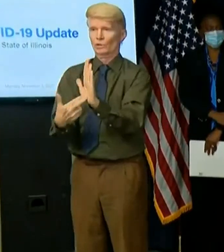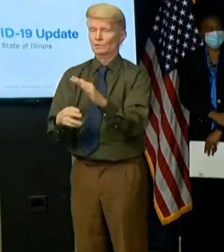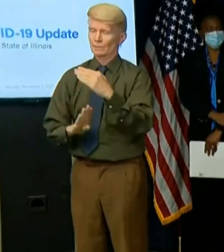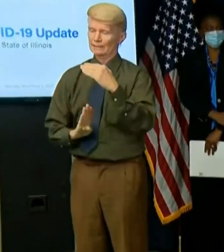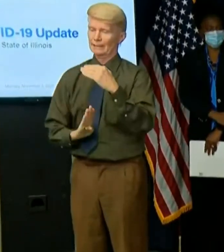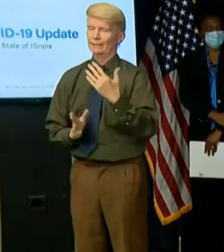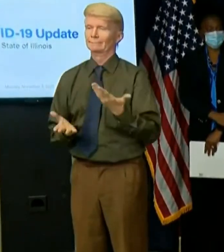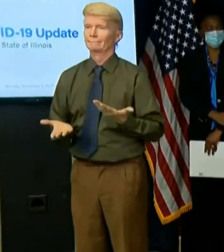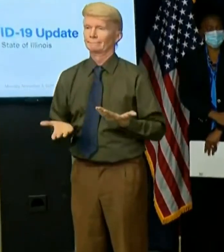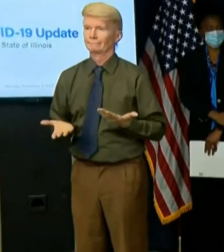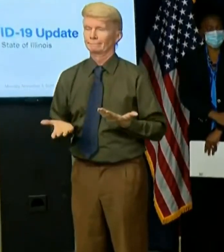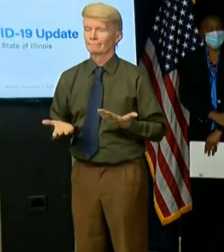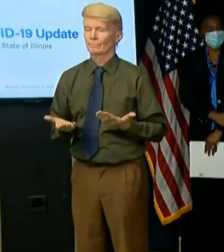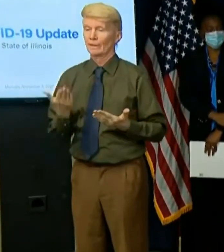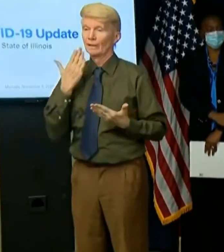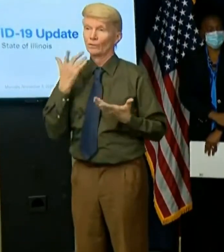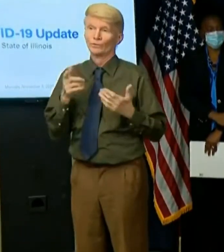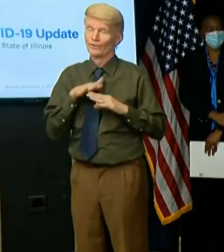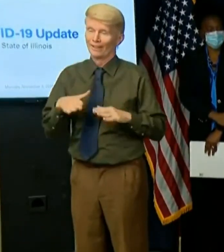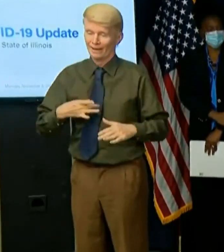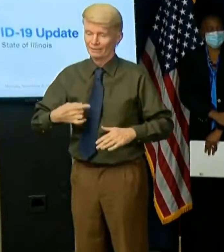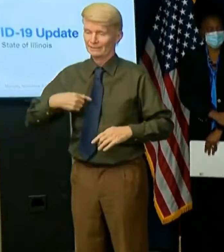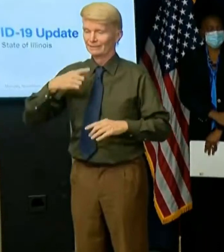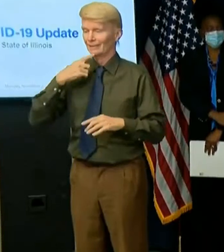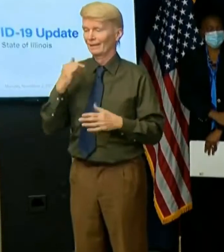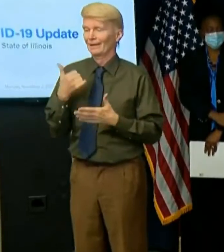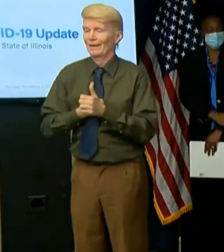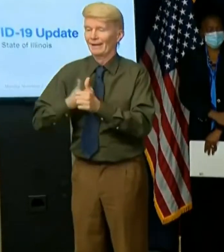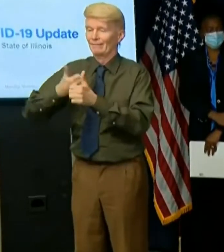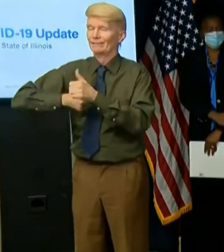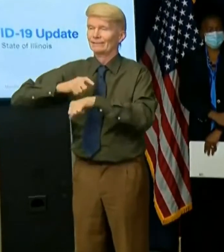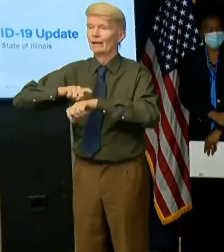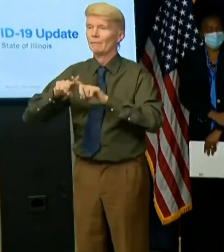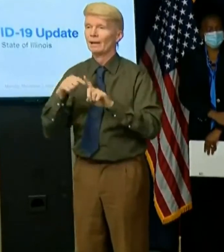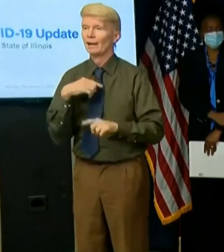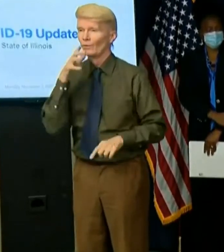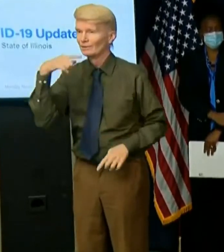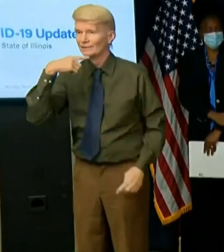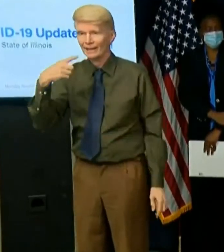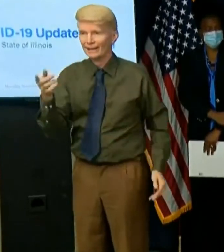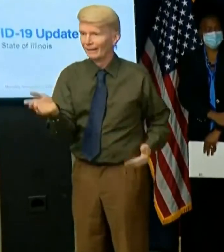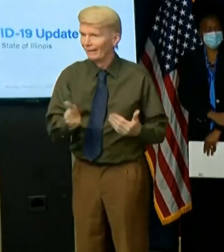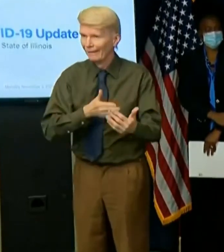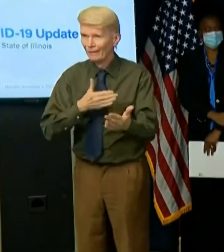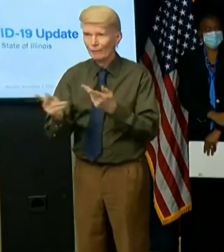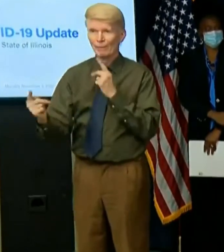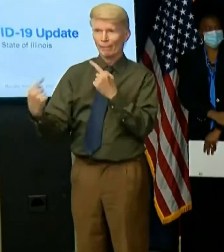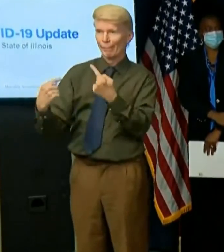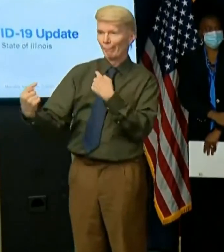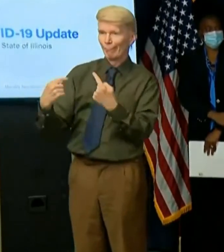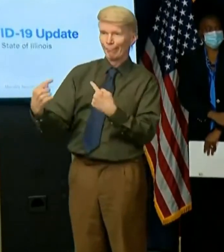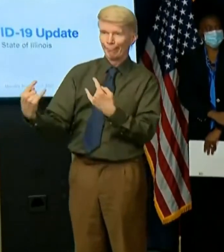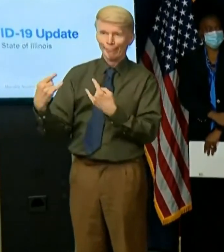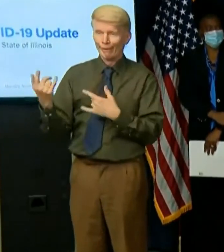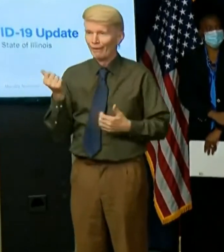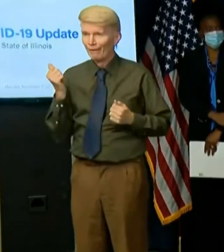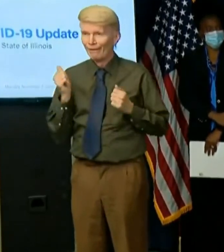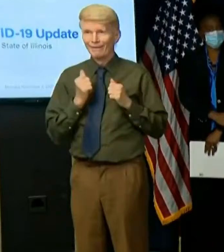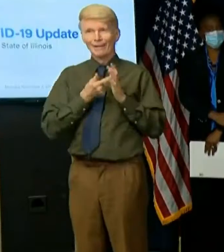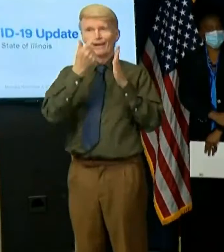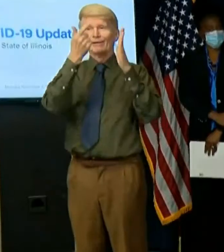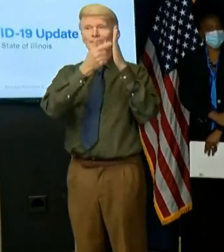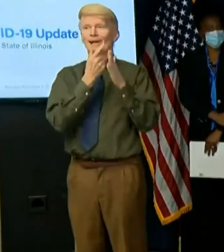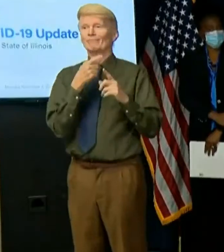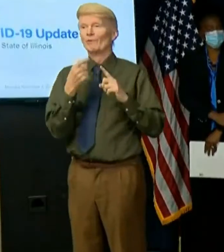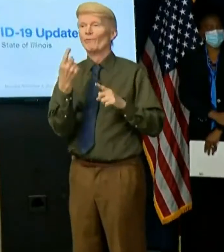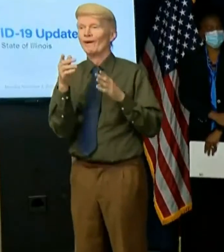people don't like to hear me say it every time I stand up here. I'm going to say it. I get ridiculed by one particular person in the room